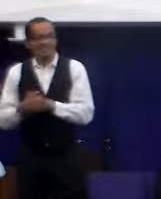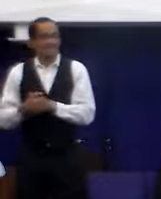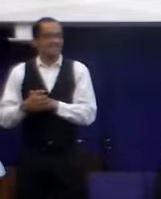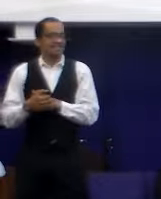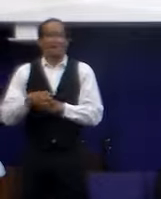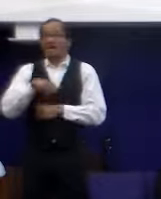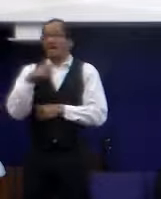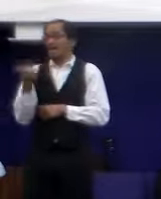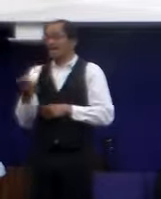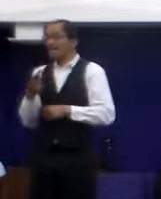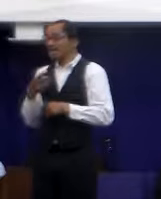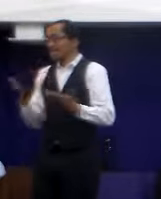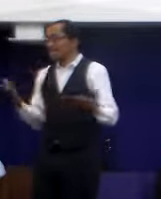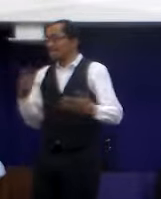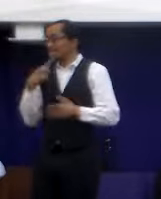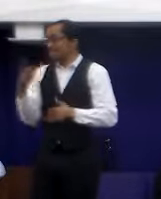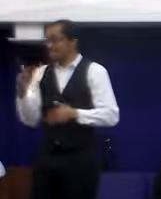Hallelujah. Another thing I want to say is that